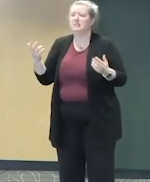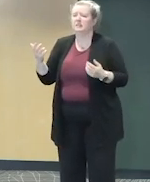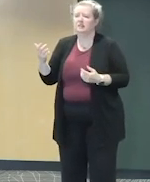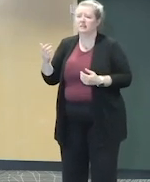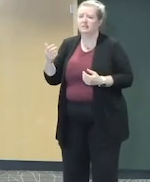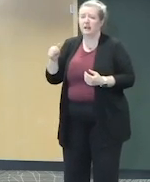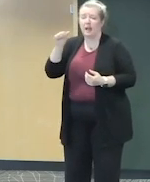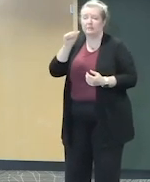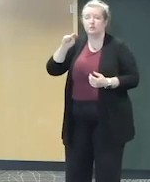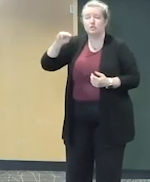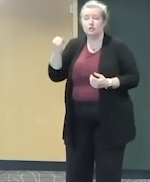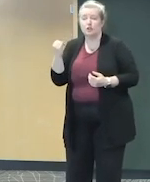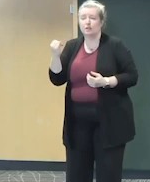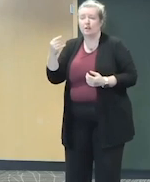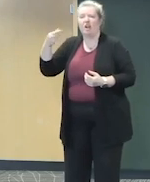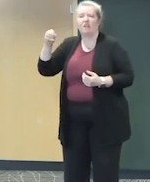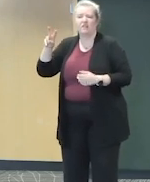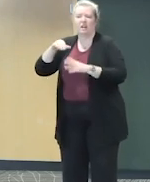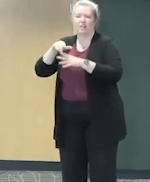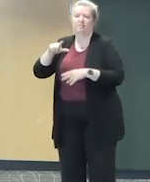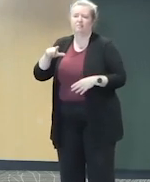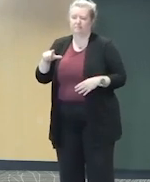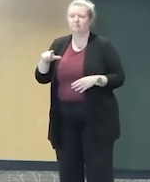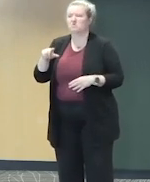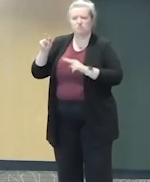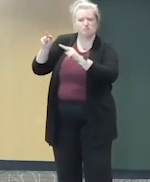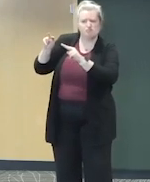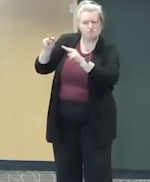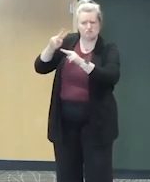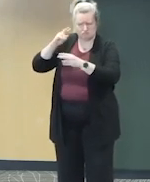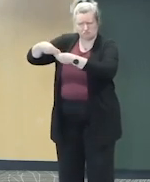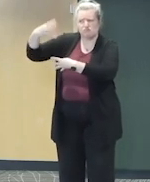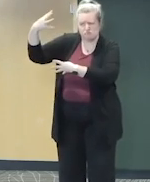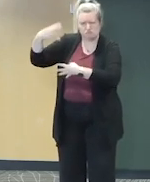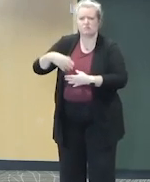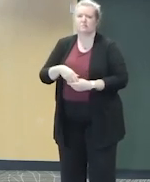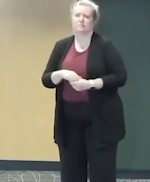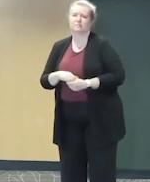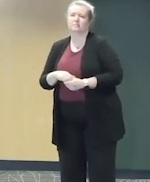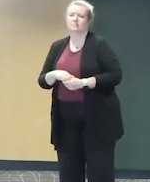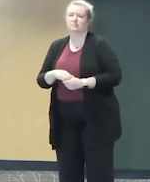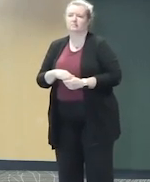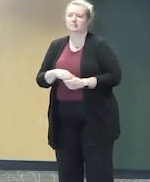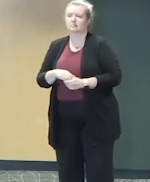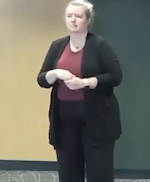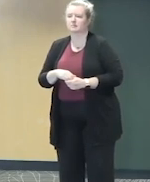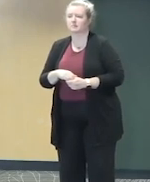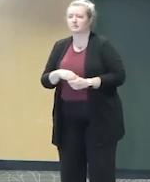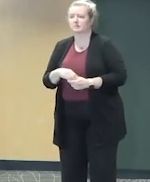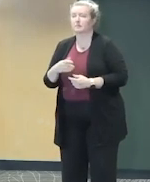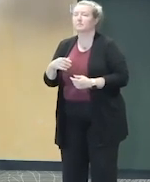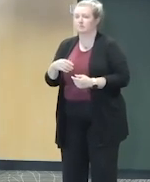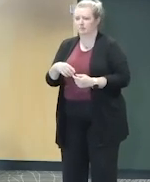on X. With that, please help me welcome the Deputy Commissioner of the Department of Transportation, Joe Bertone.